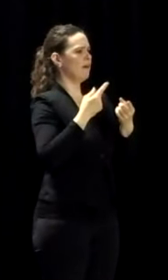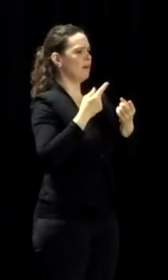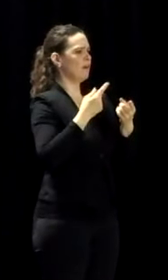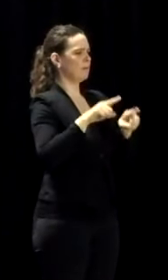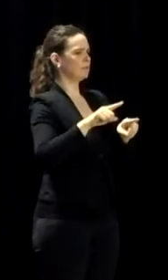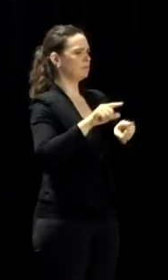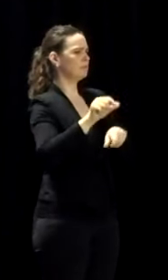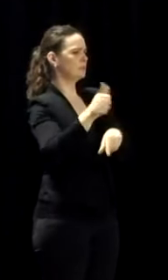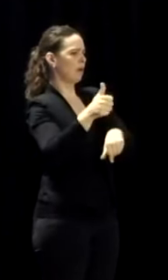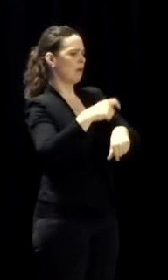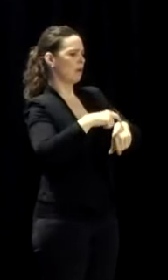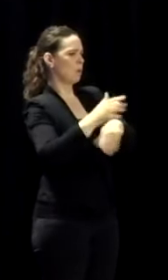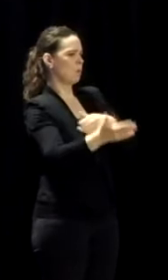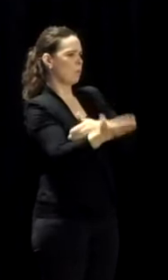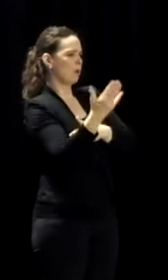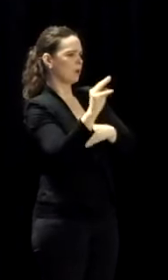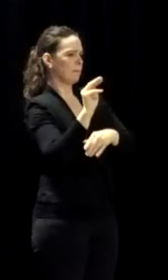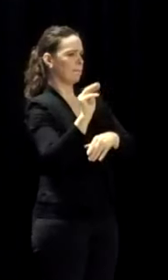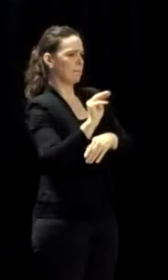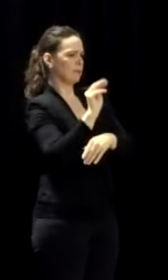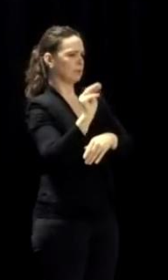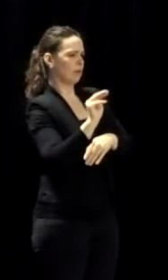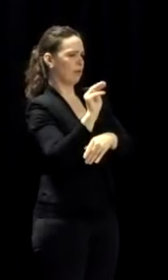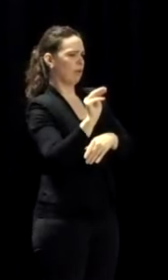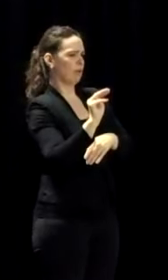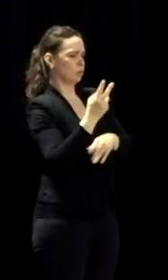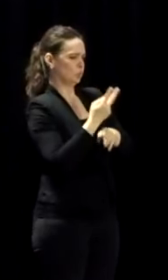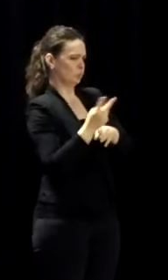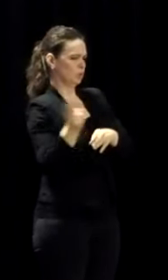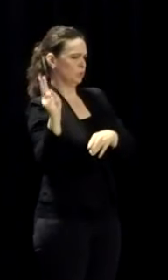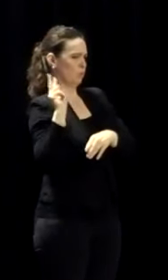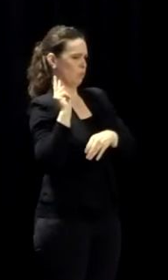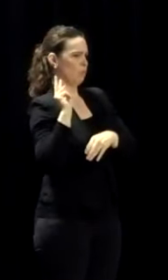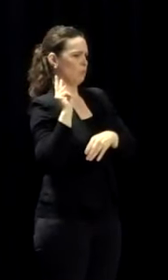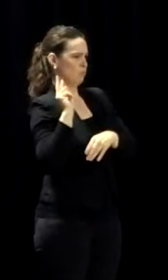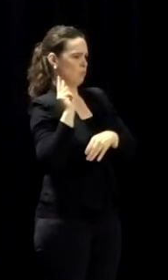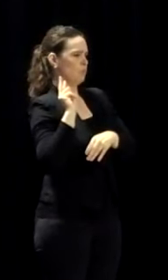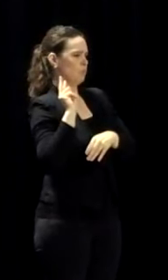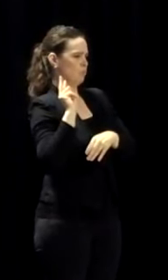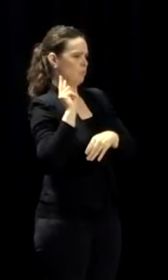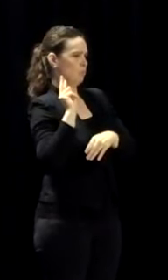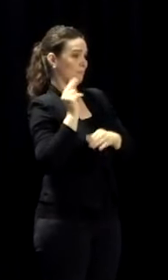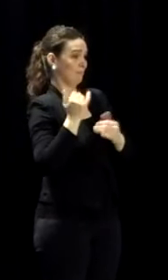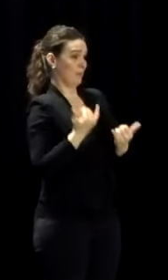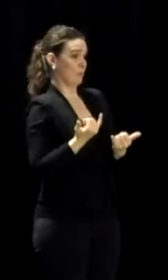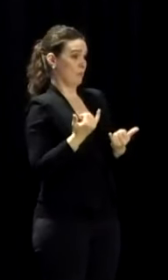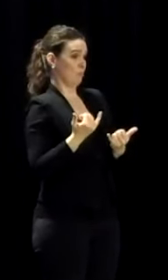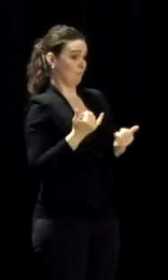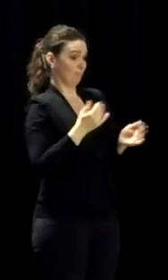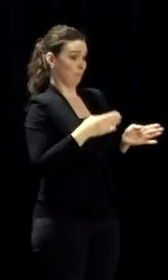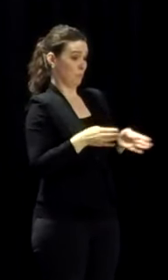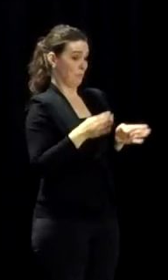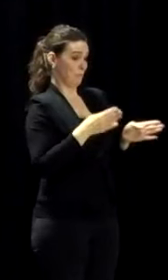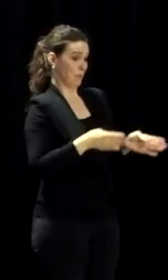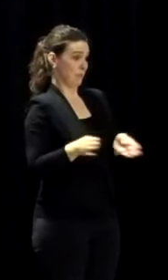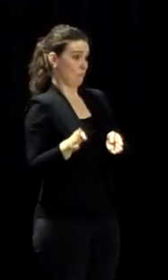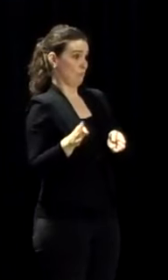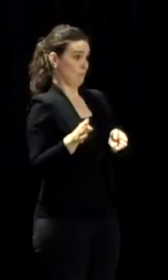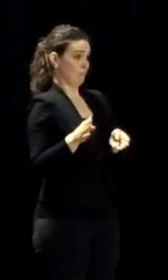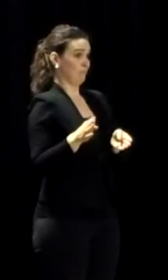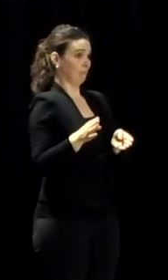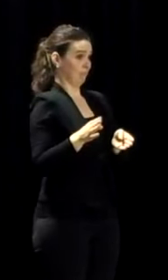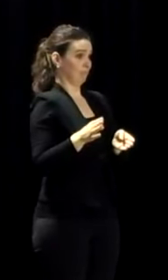past Monday, the previous Monday. We've been talking about preparing And then we went from planning and preparation to